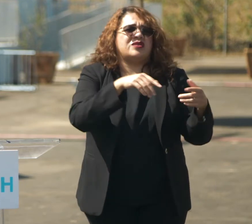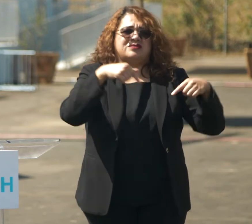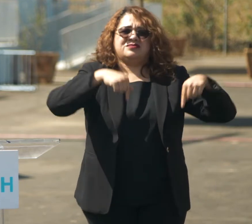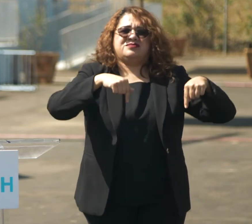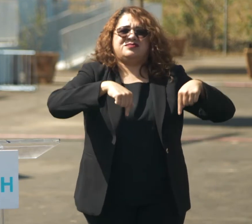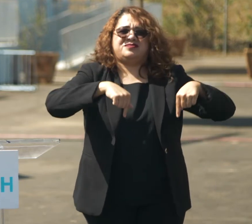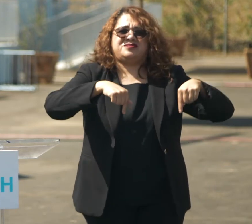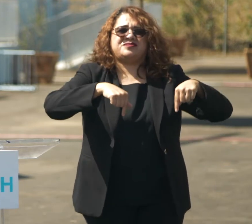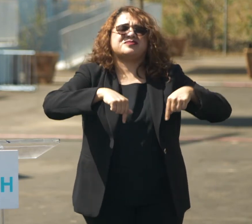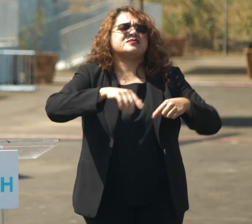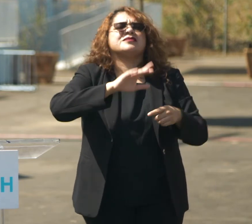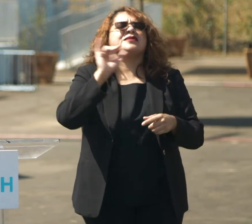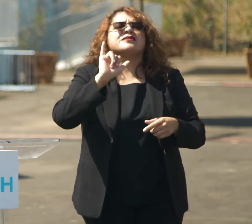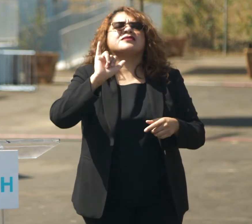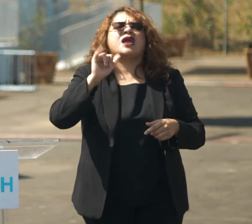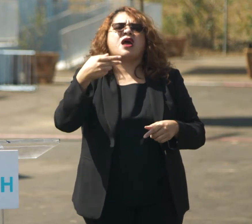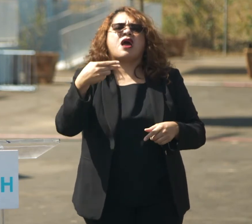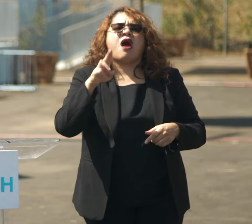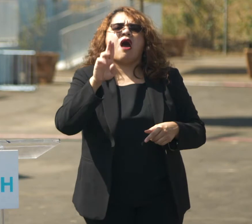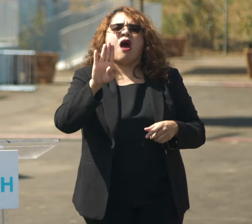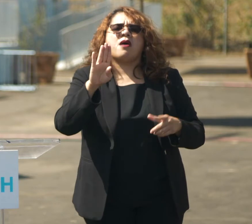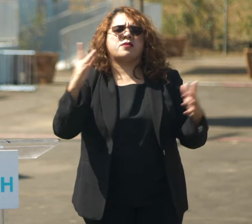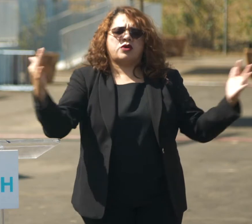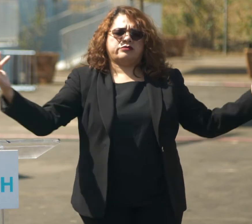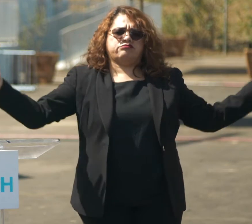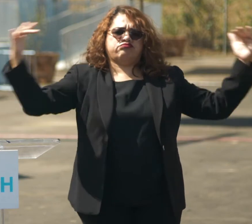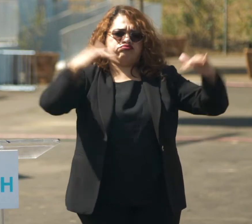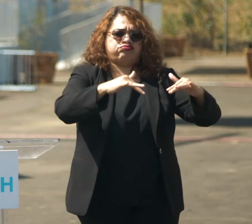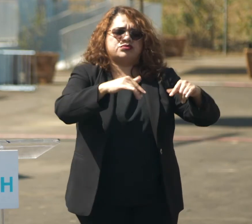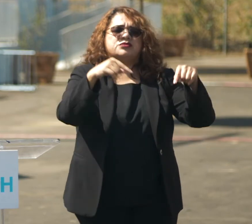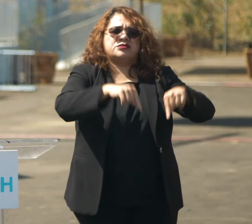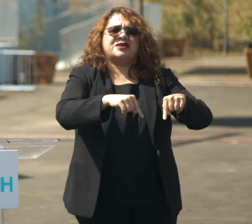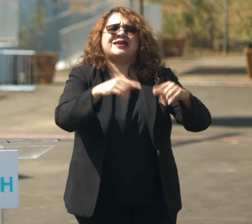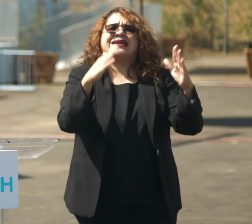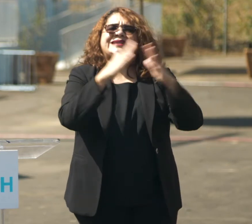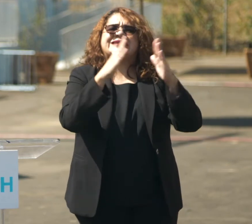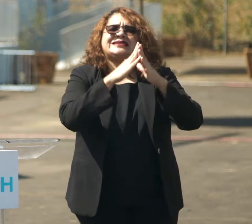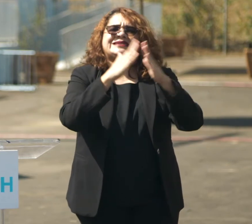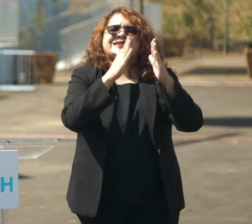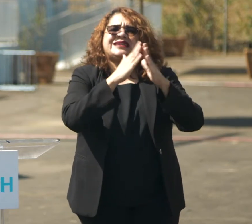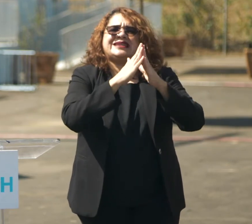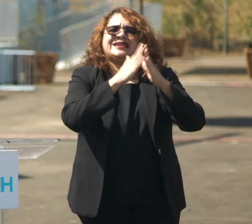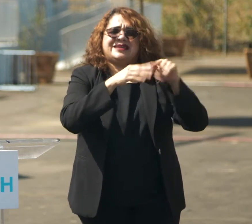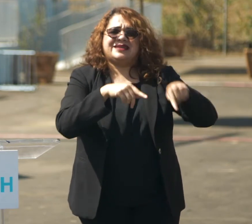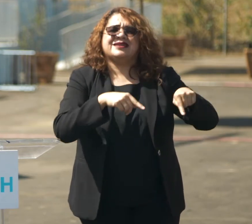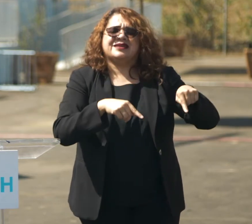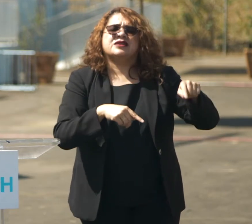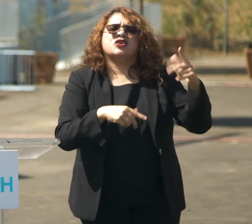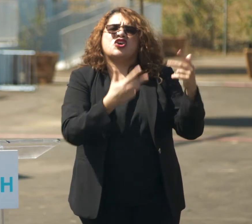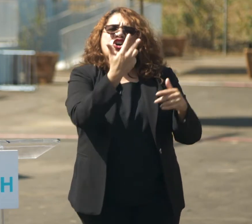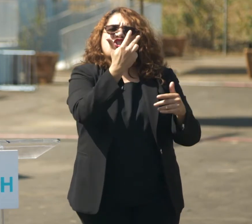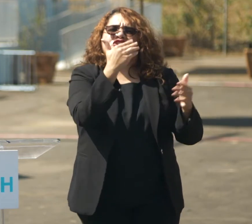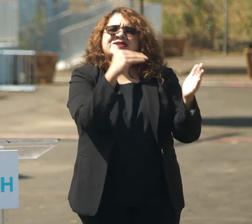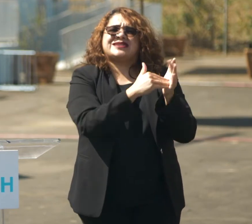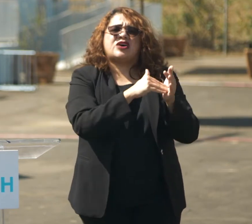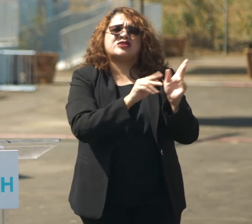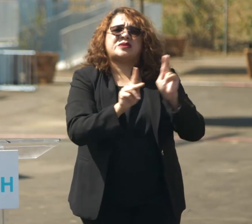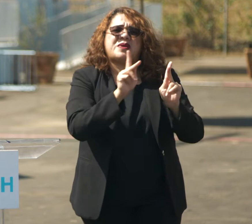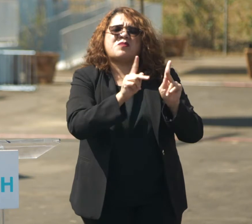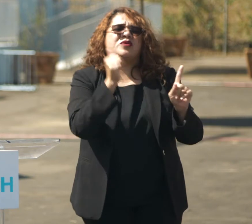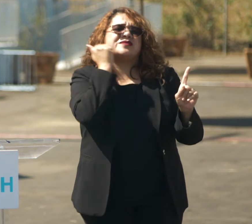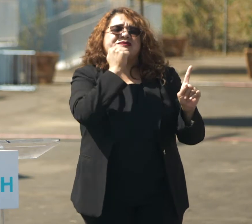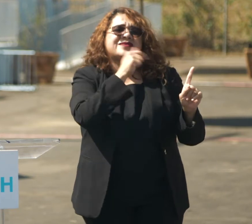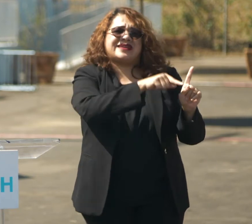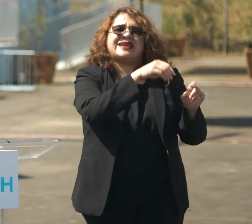multi-service center acts as a central hub for serving people experiencing homelessness in the city. They see almost 13,000 people every year. The